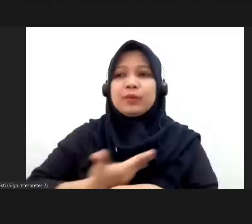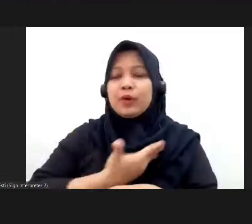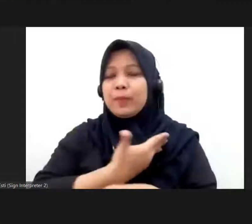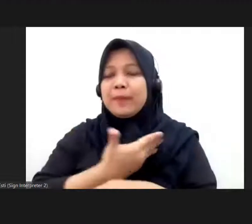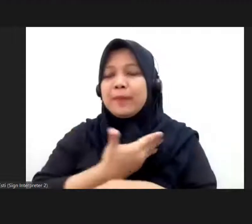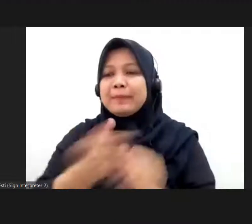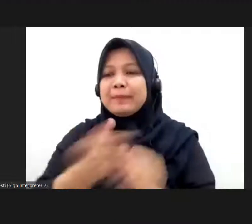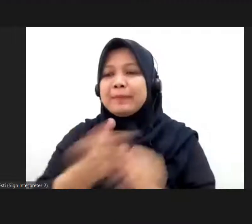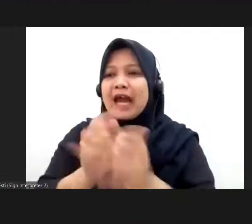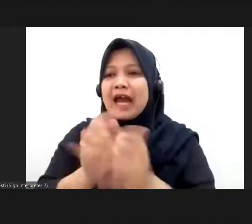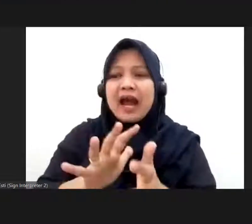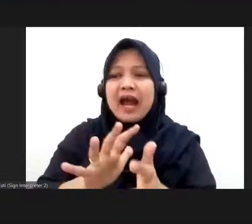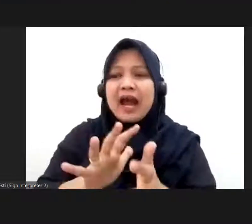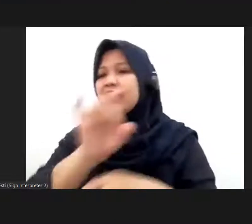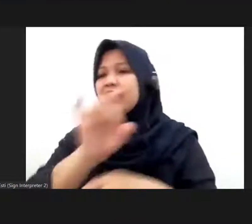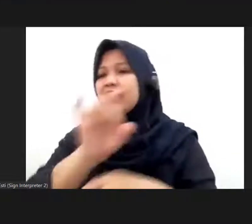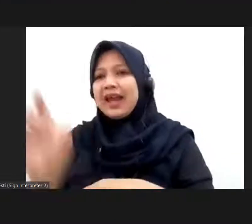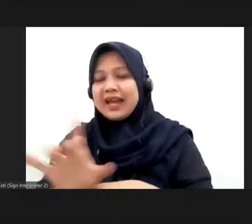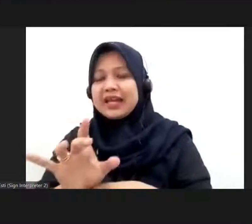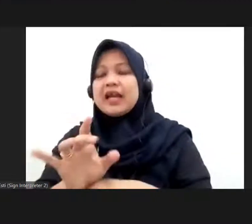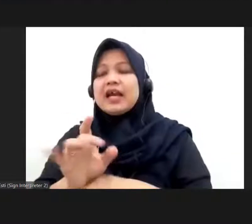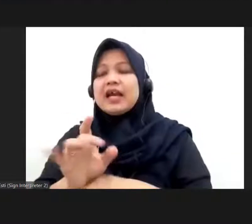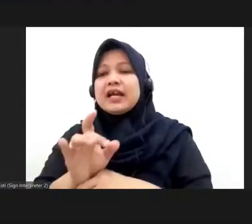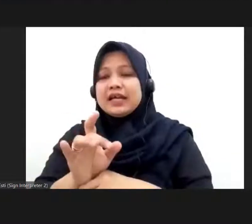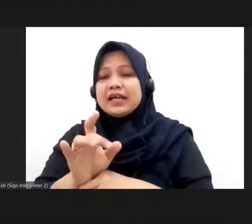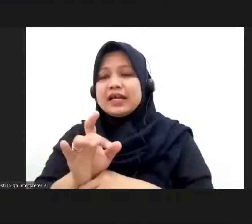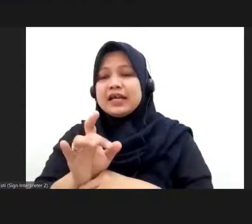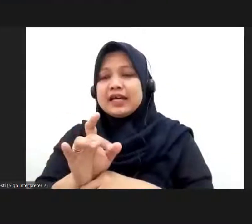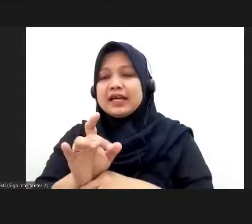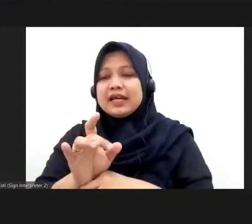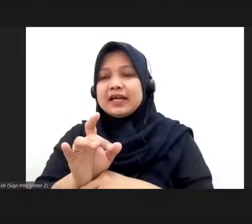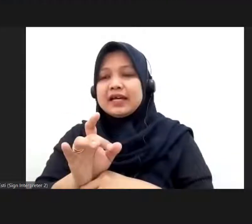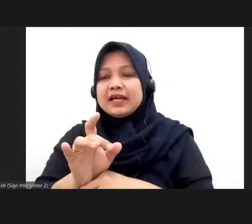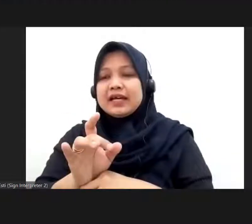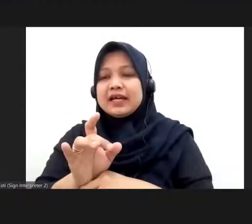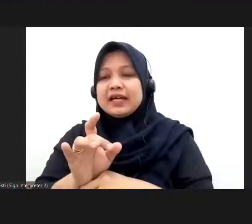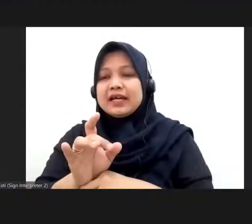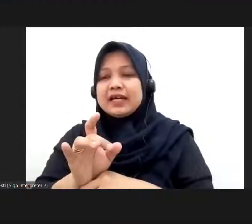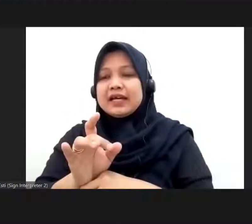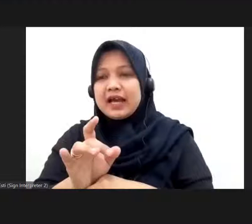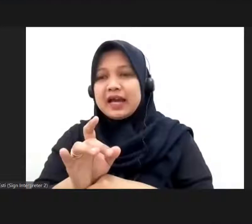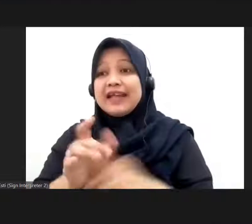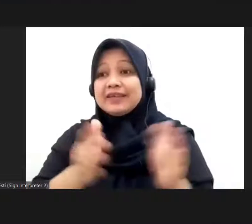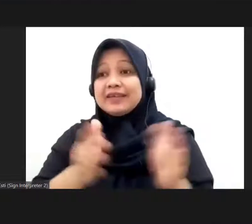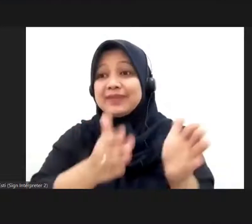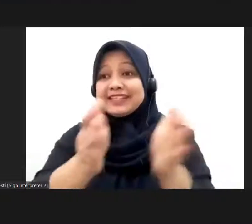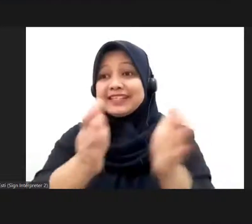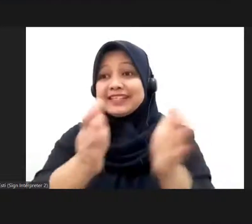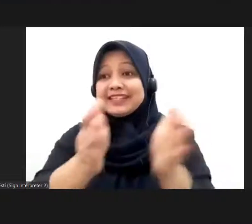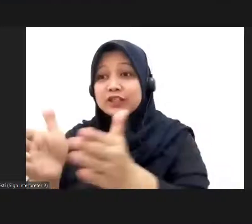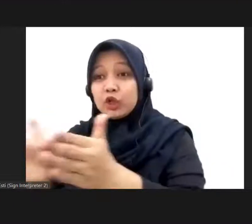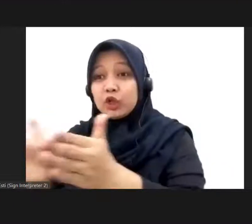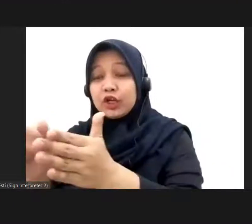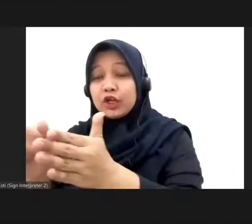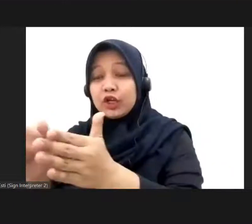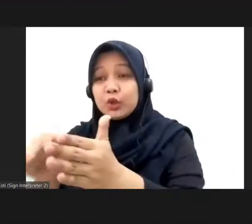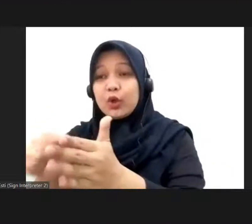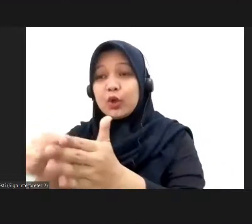different sectors throughout the Philippines, and these sectors are those who are usually